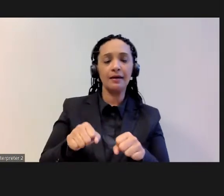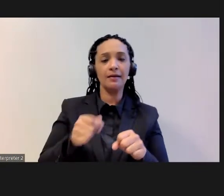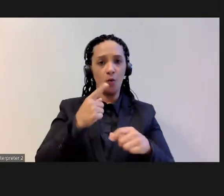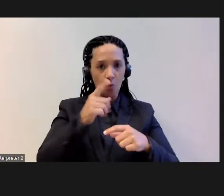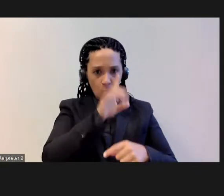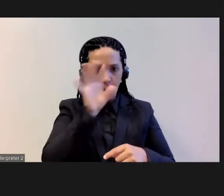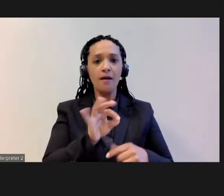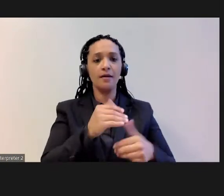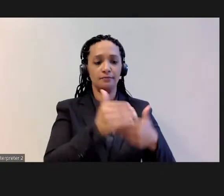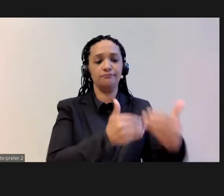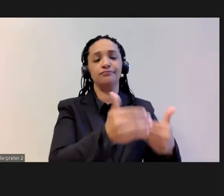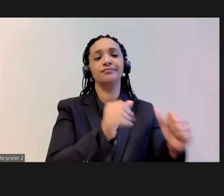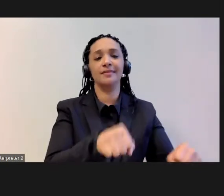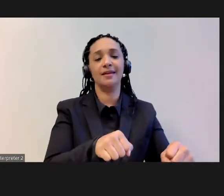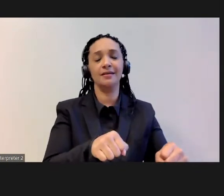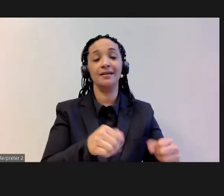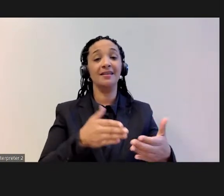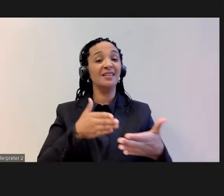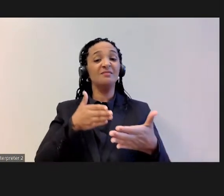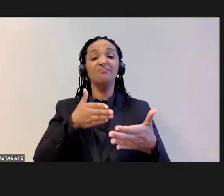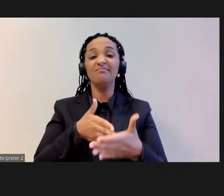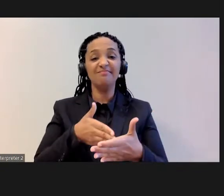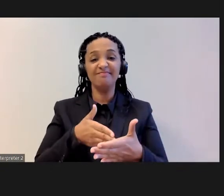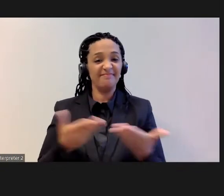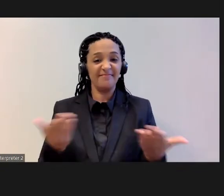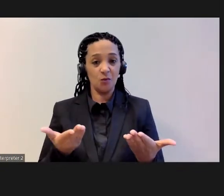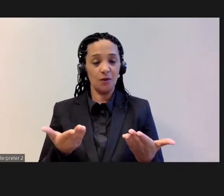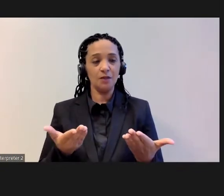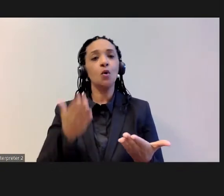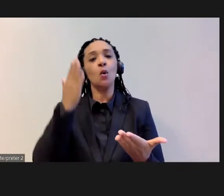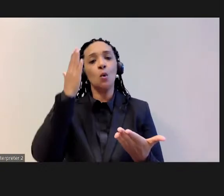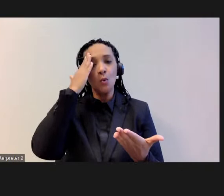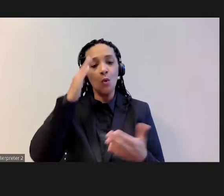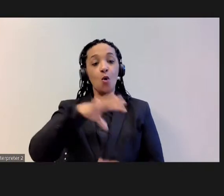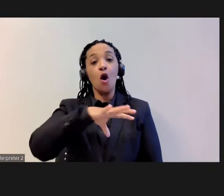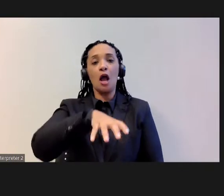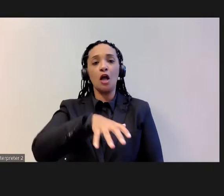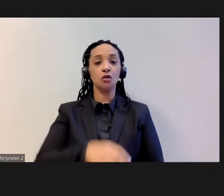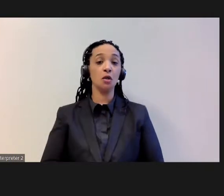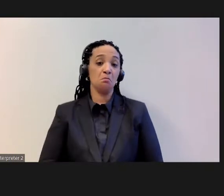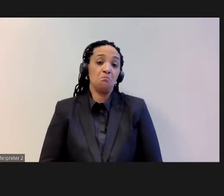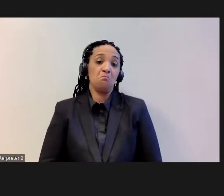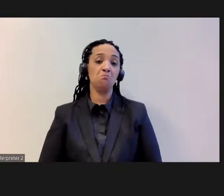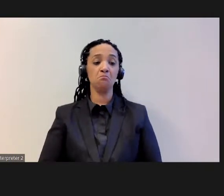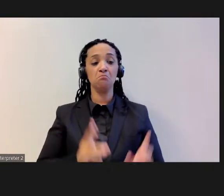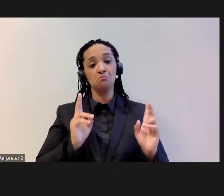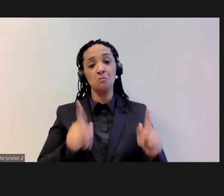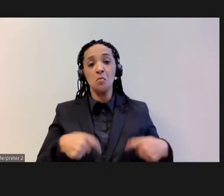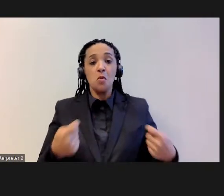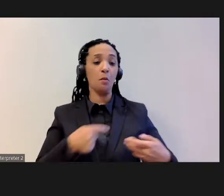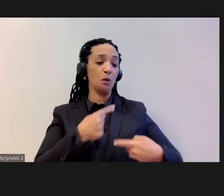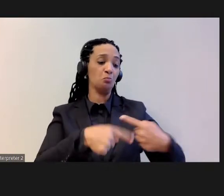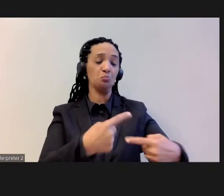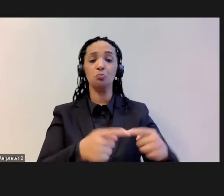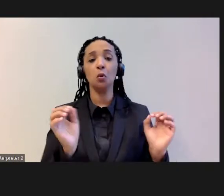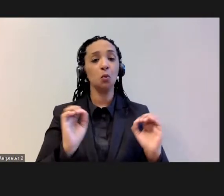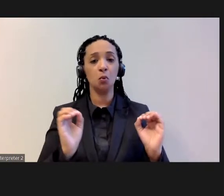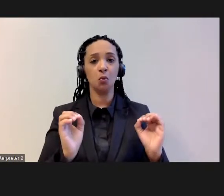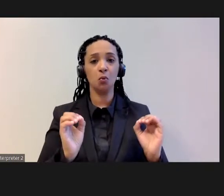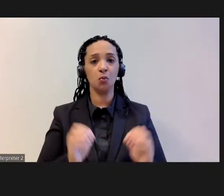not then institutionalized as a norm in that country. And every time we're coming to these